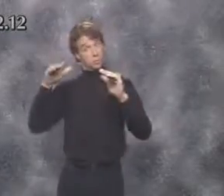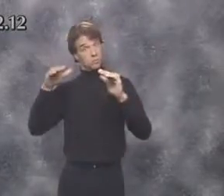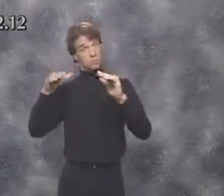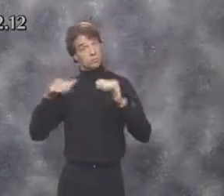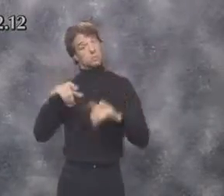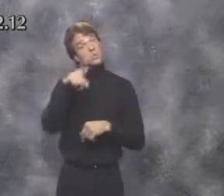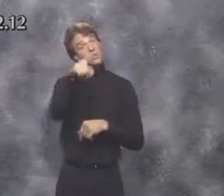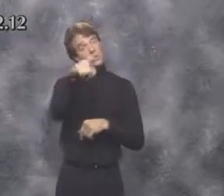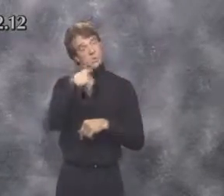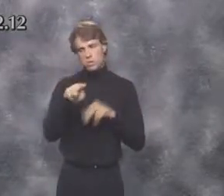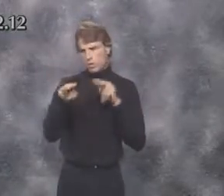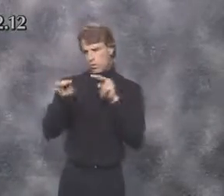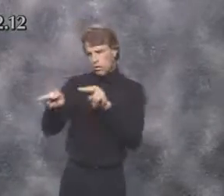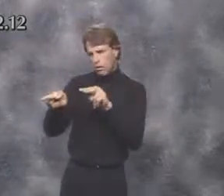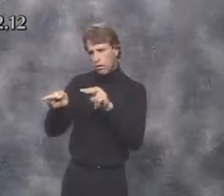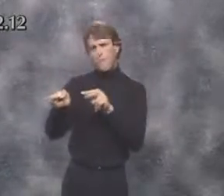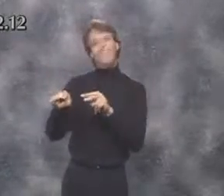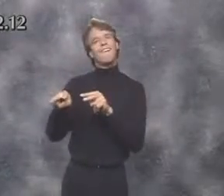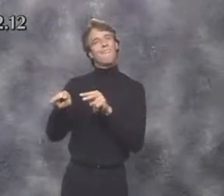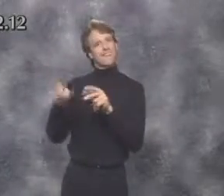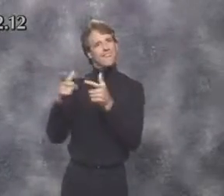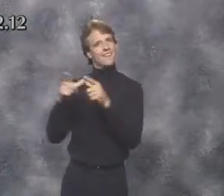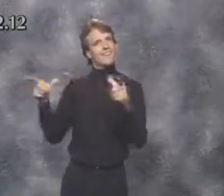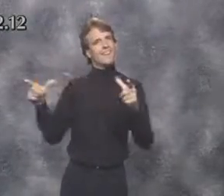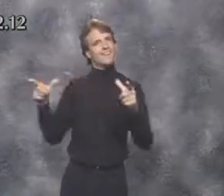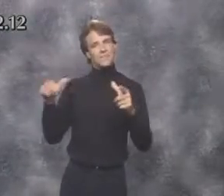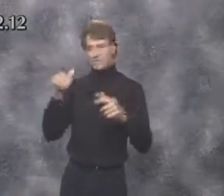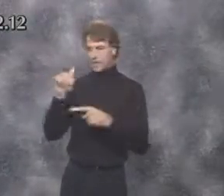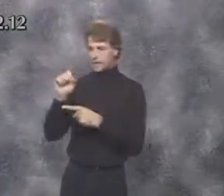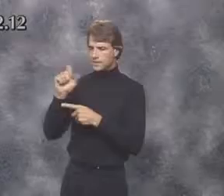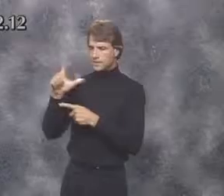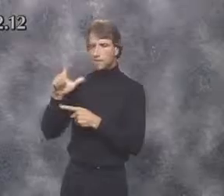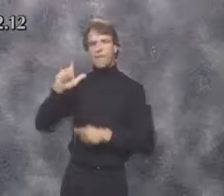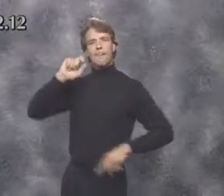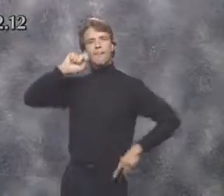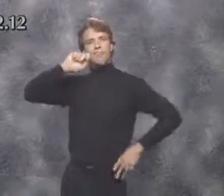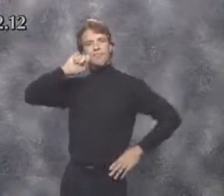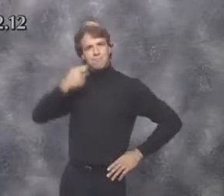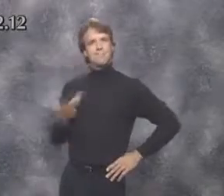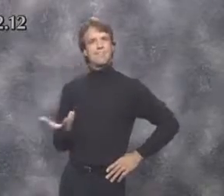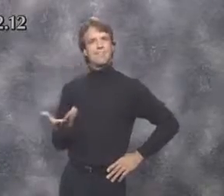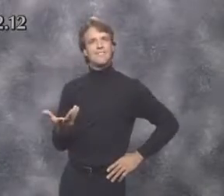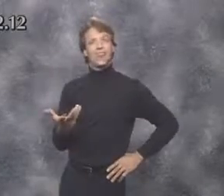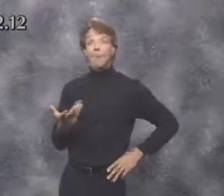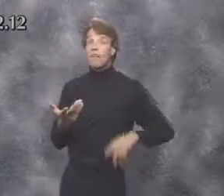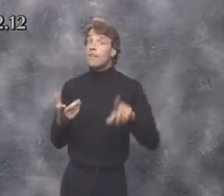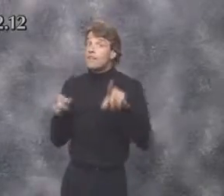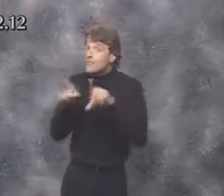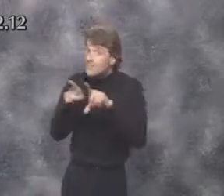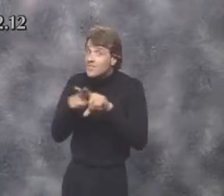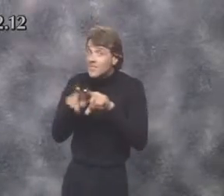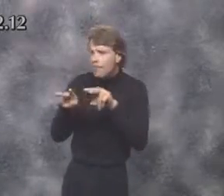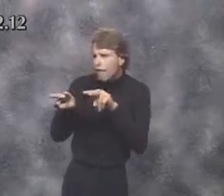It is our hope that as you learn this beautiful language, you